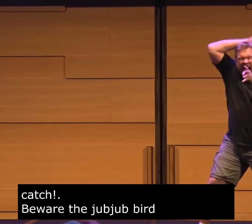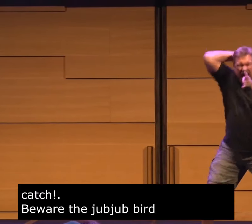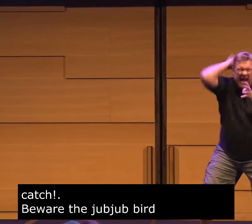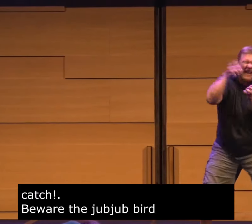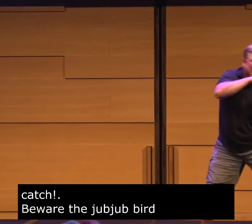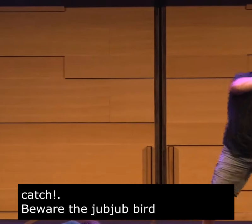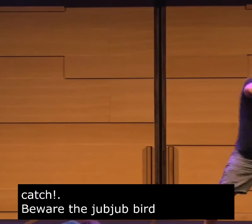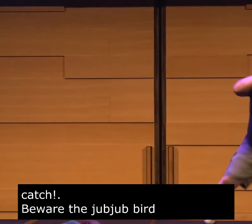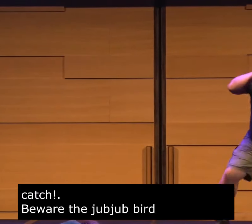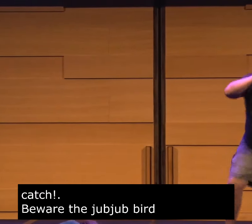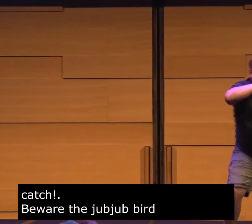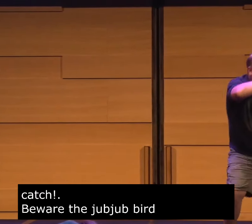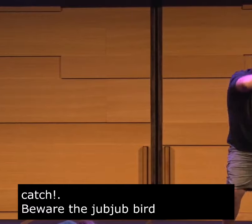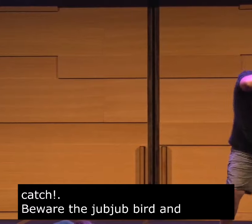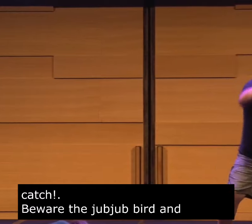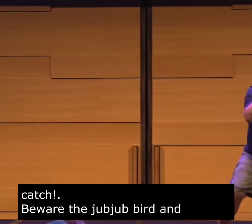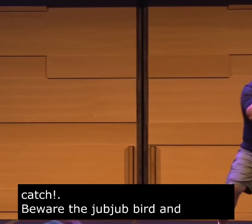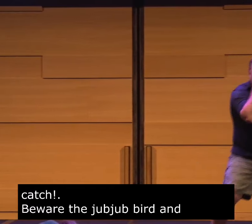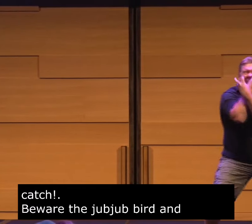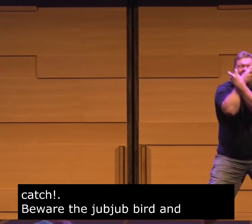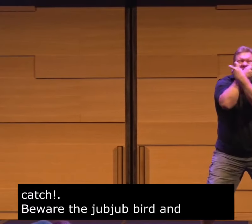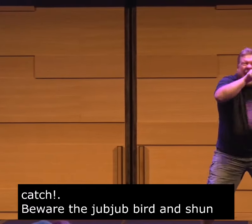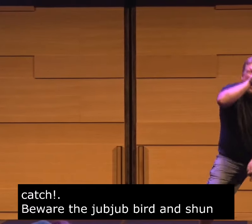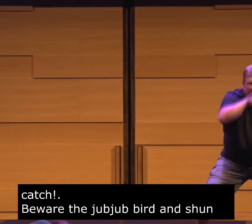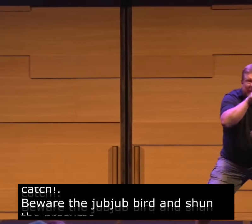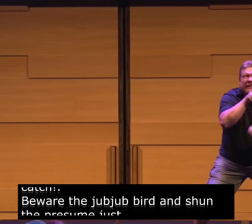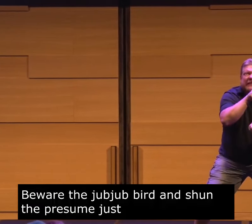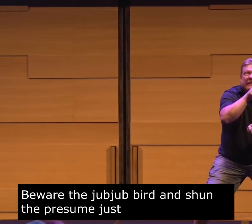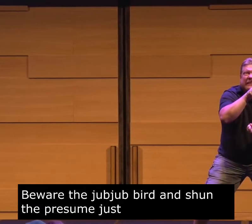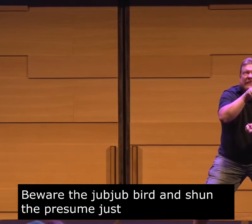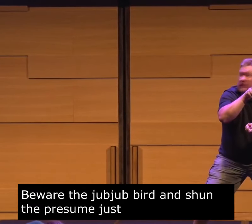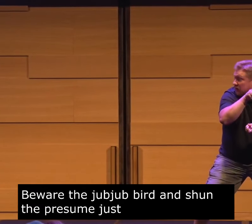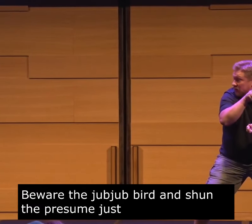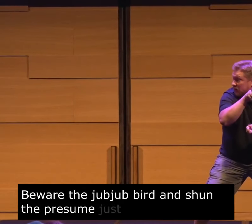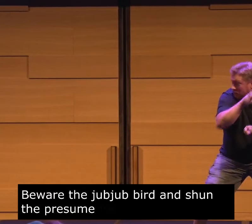and shun the fruminous bender snatch.